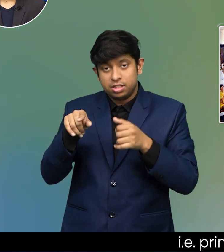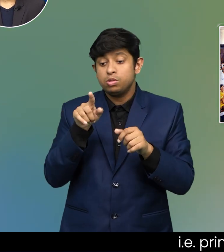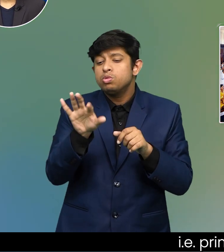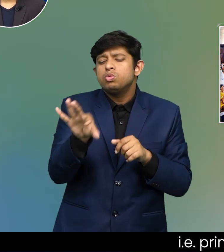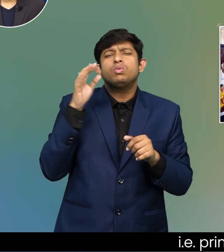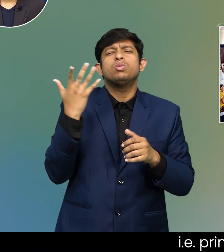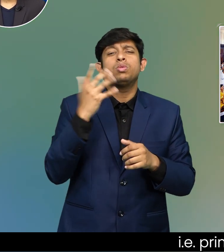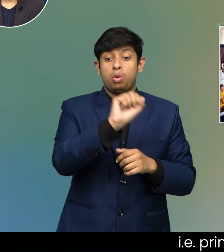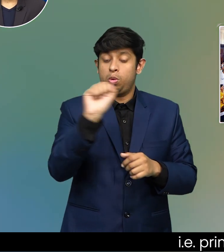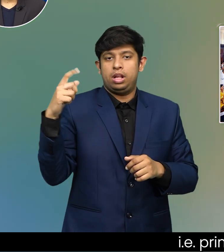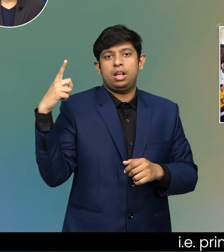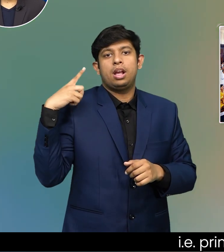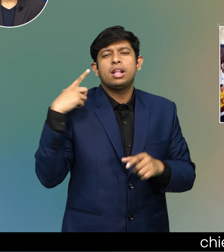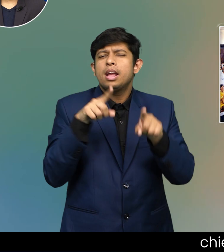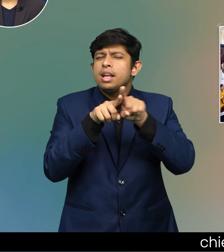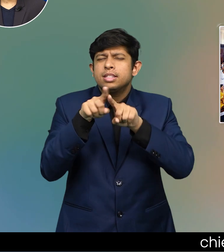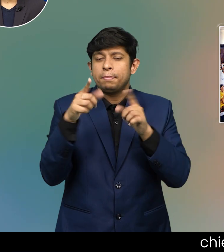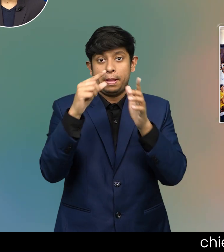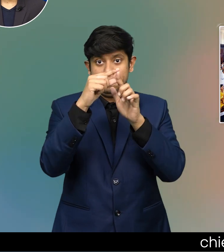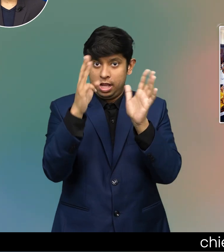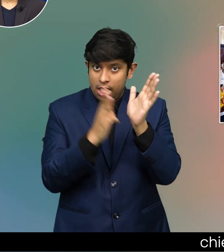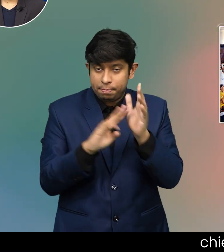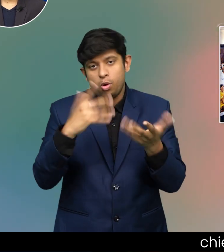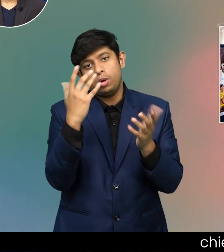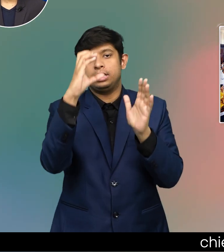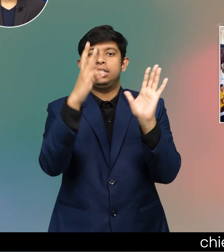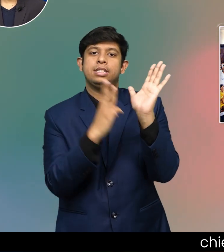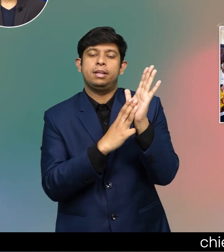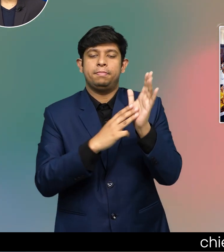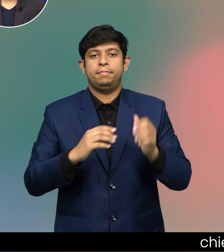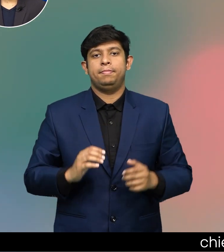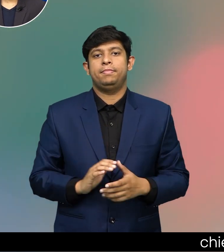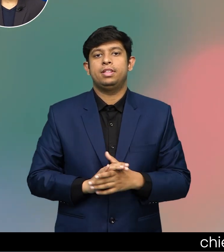that is Prime Minister or Chief Minister.